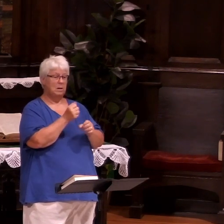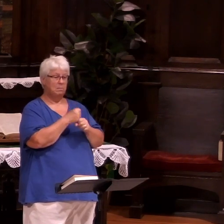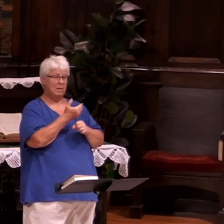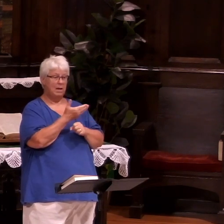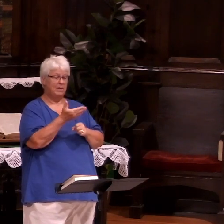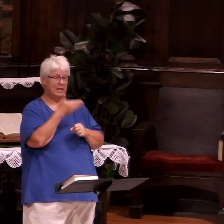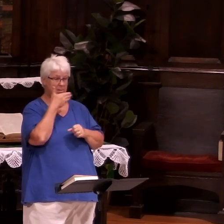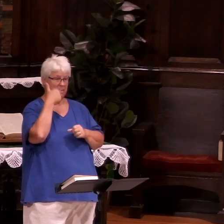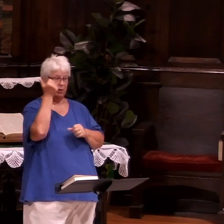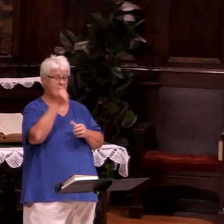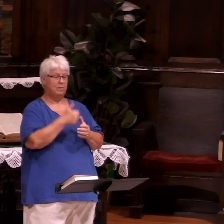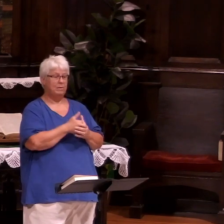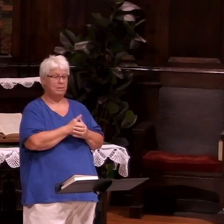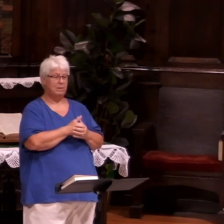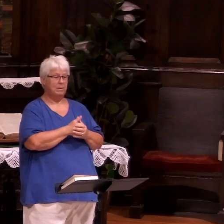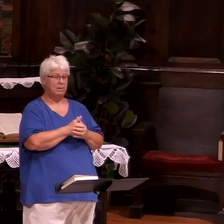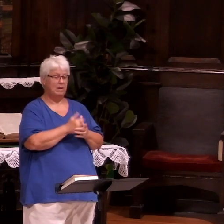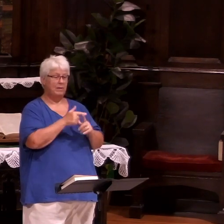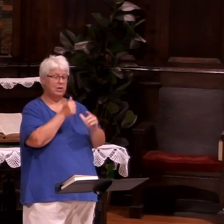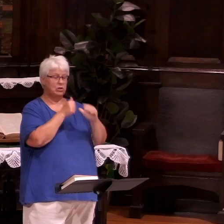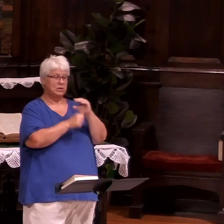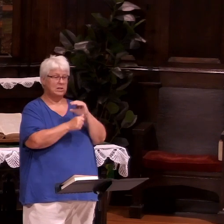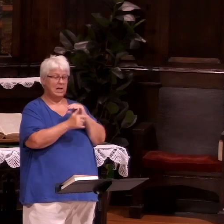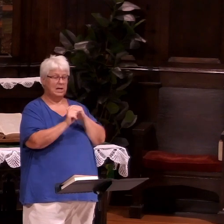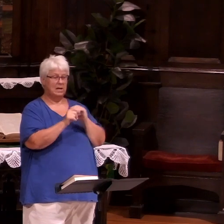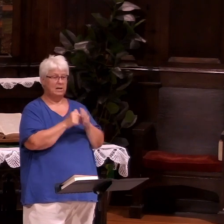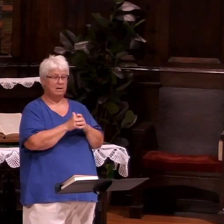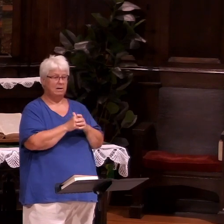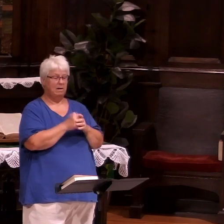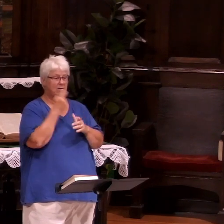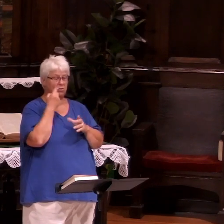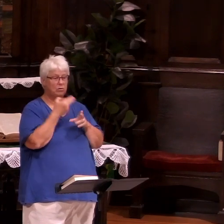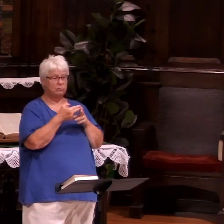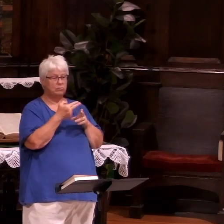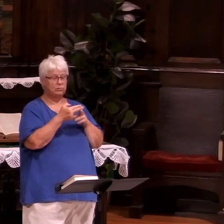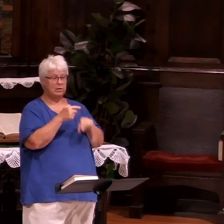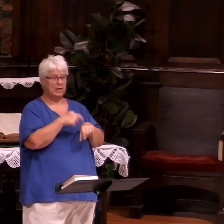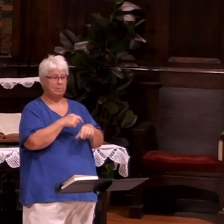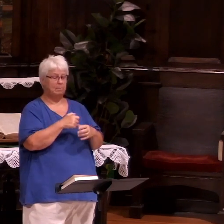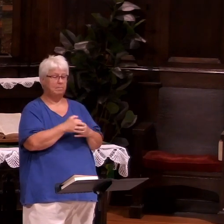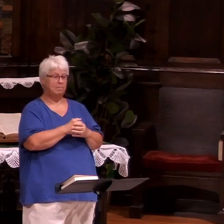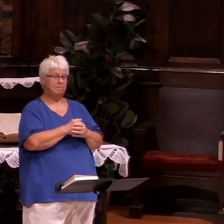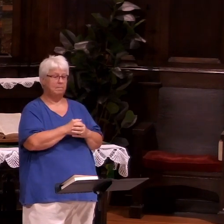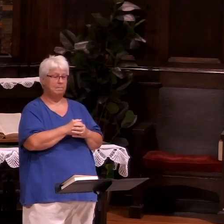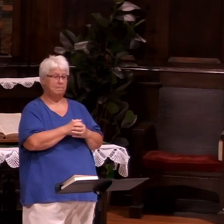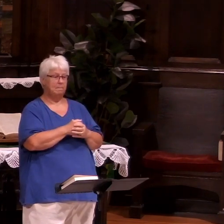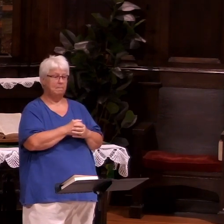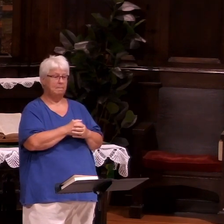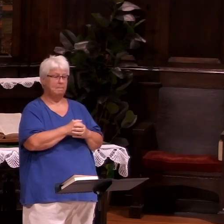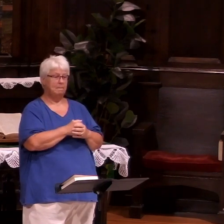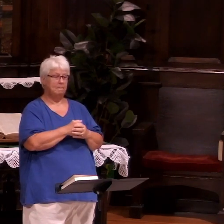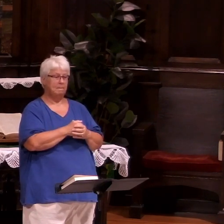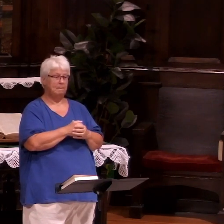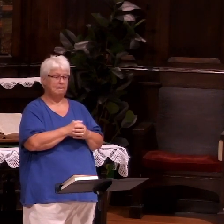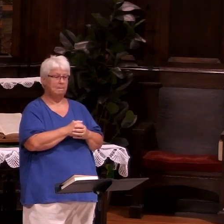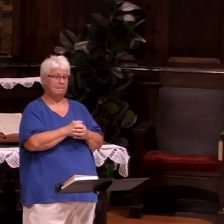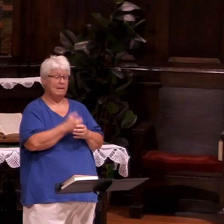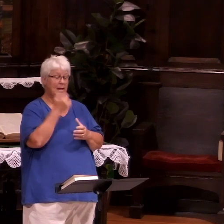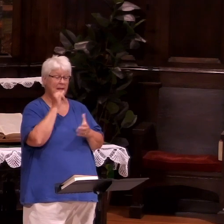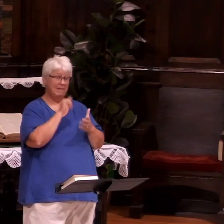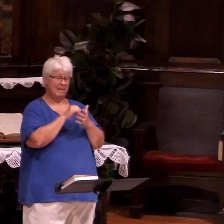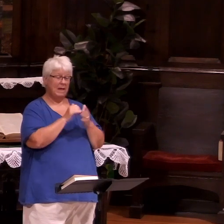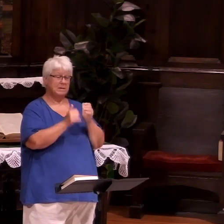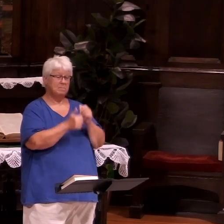things better. They just hide them for a little while. And if that's not the